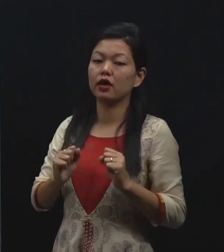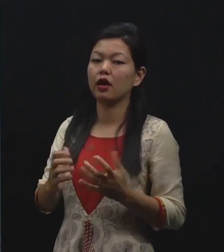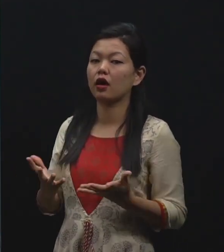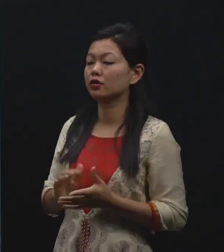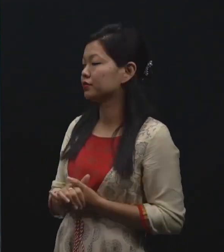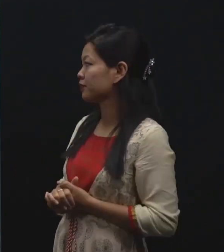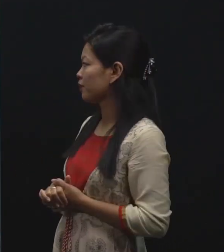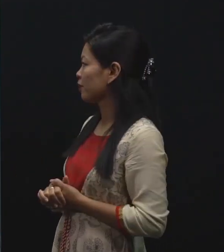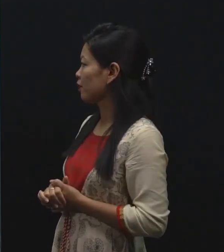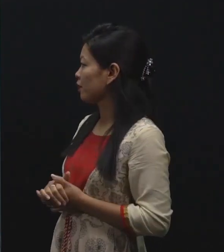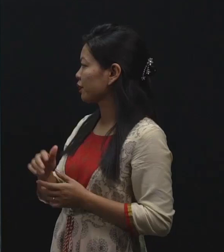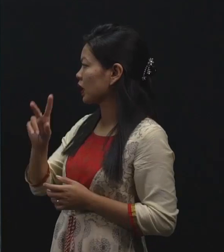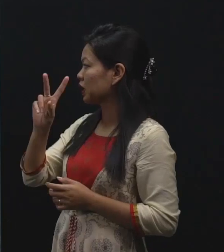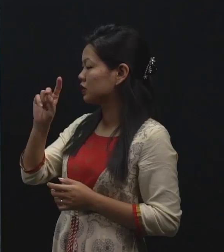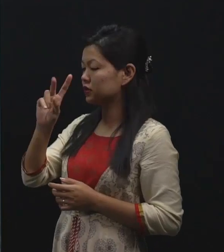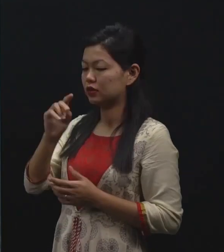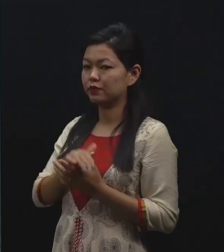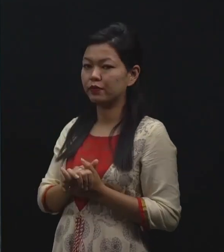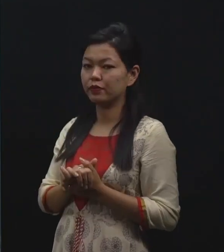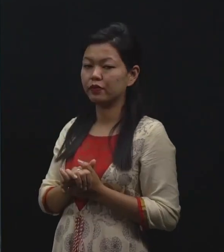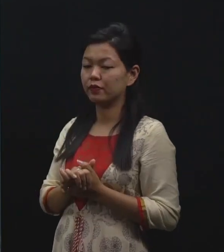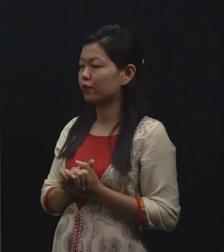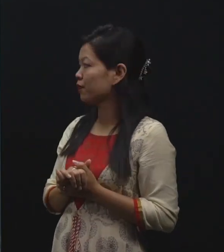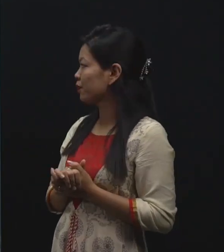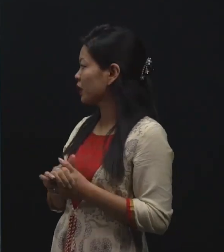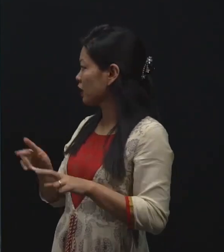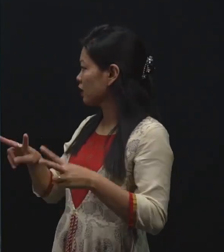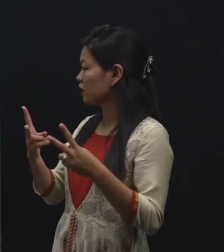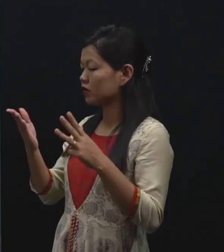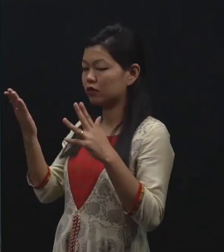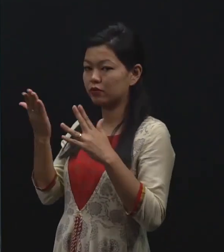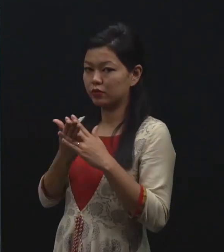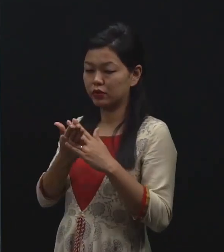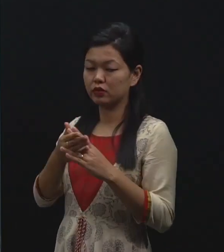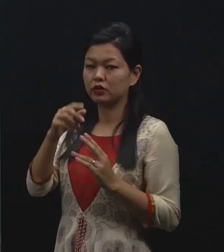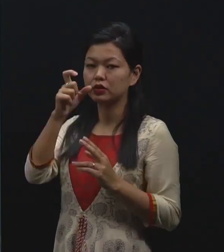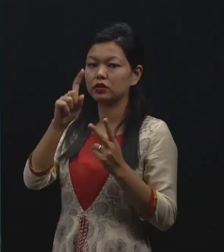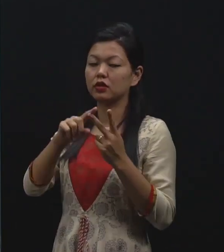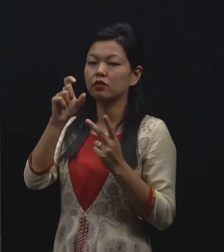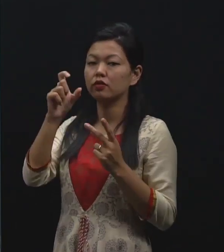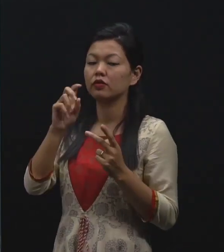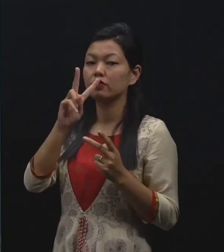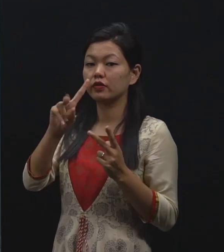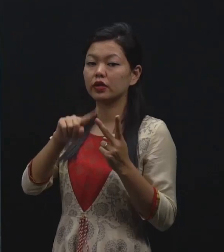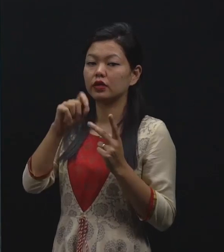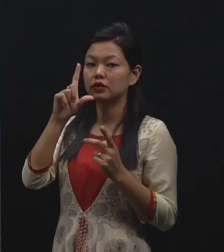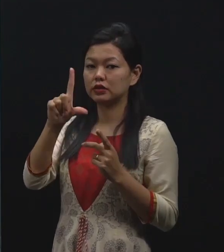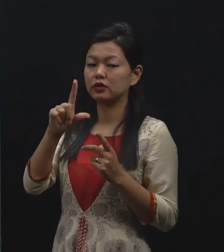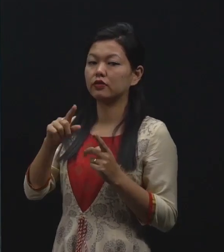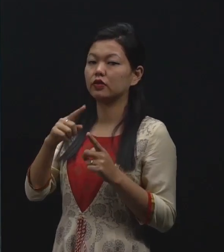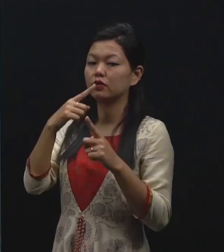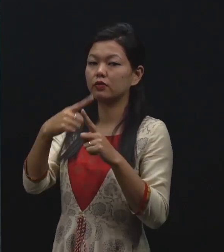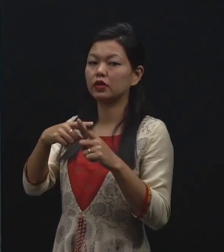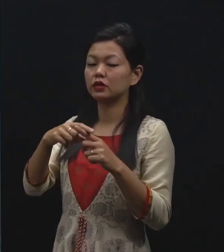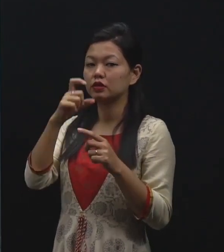the second point I will explain to you about the difference between the civil courts and the criminal courts. Okay, and